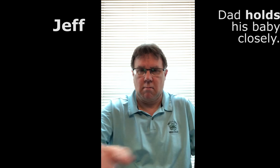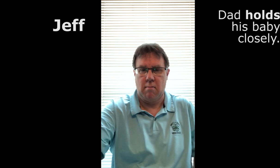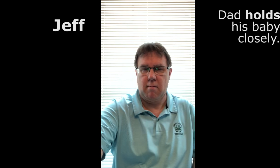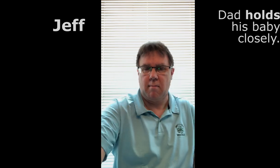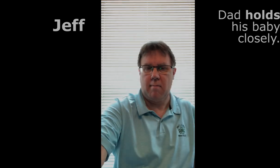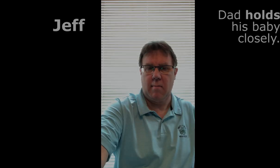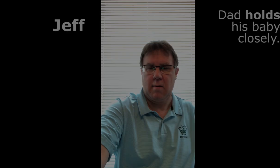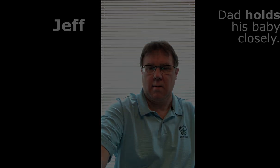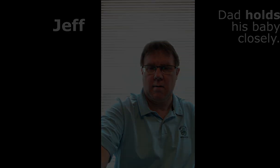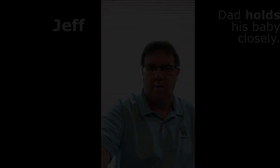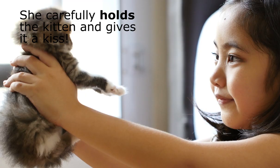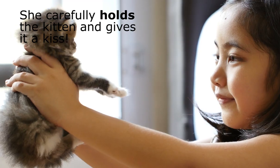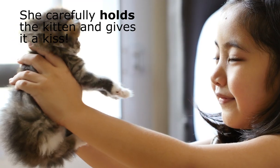forth.